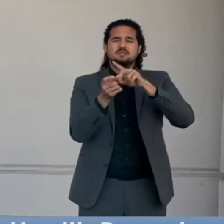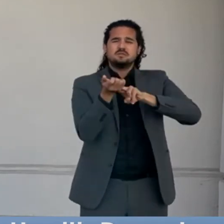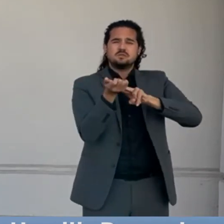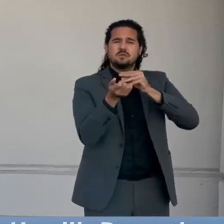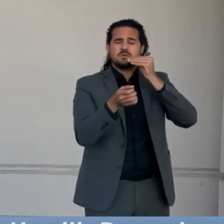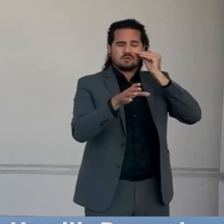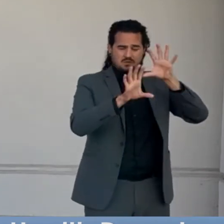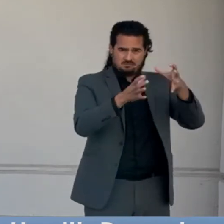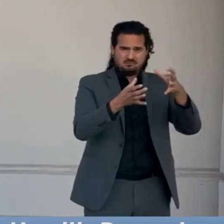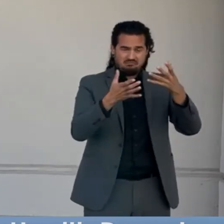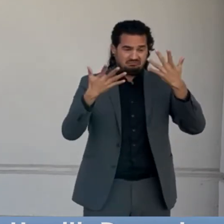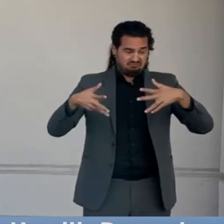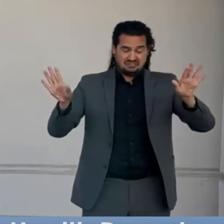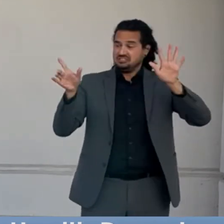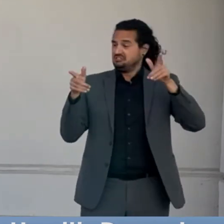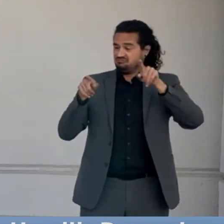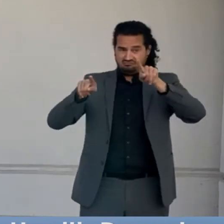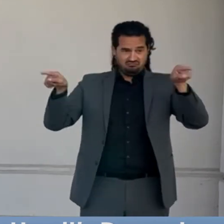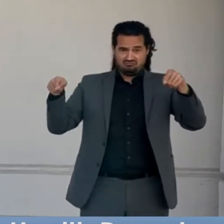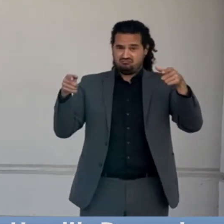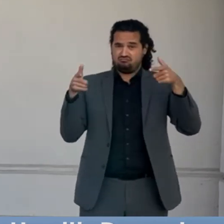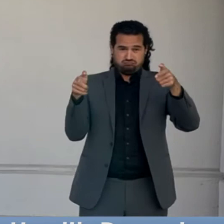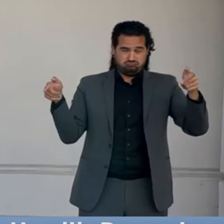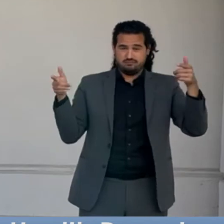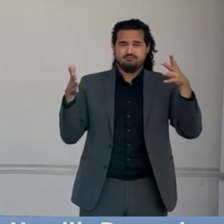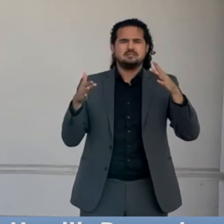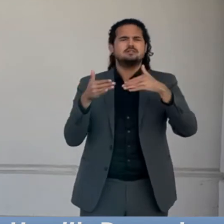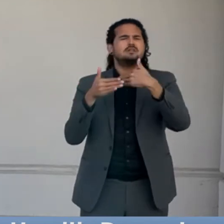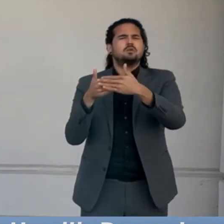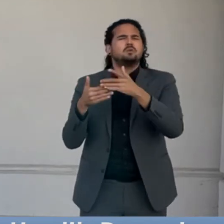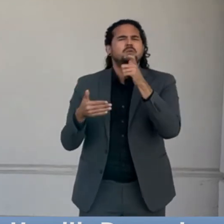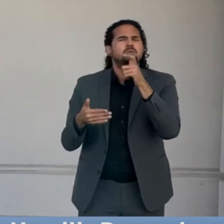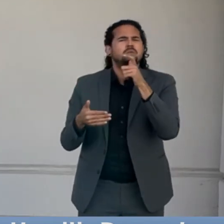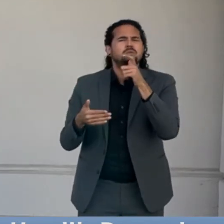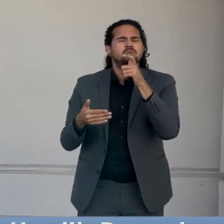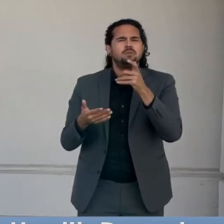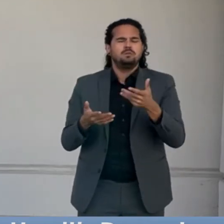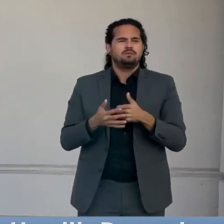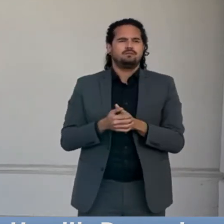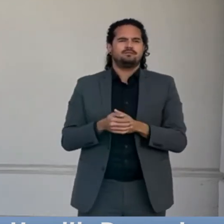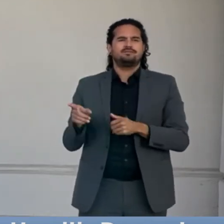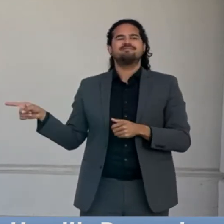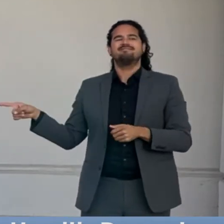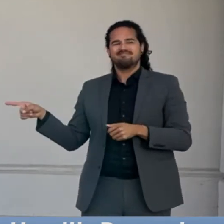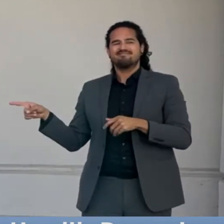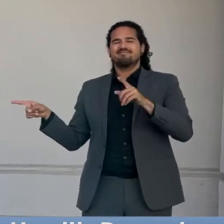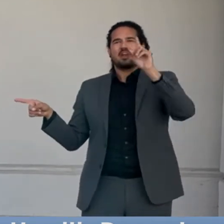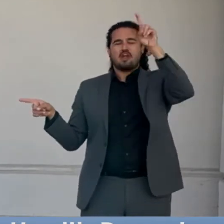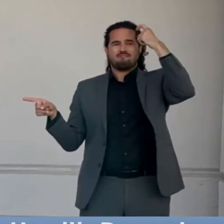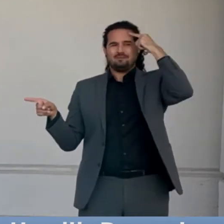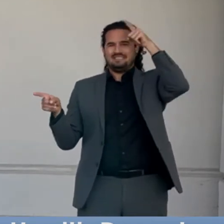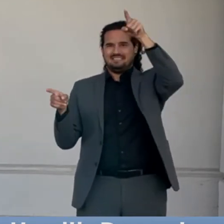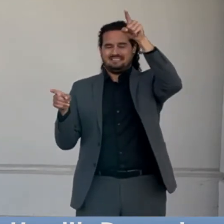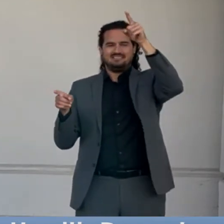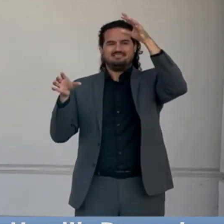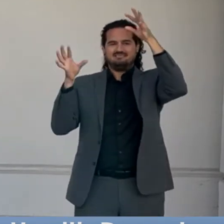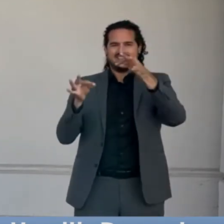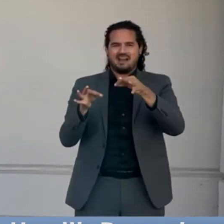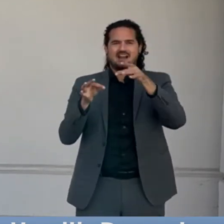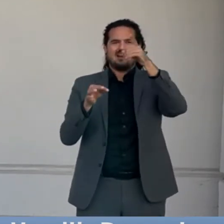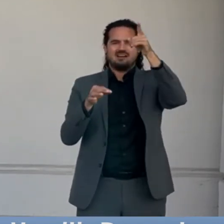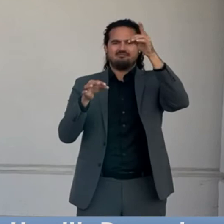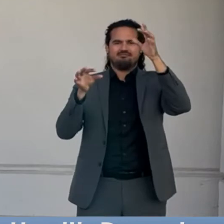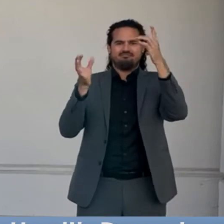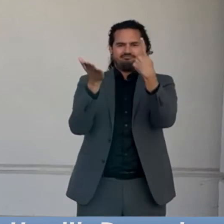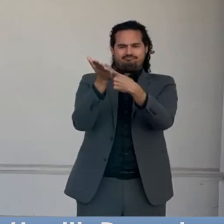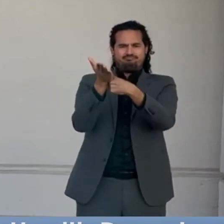the CDC and its committee called ACIP, the Immunization Practices Committee, and that will also be confirmed by the state.